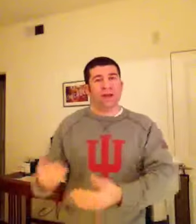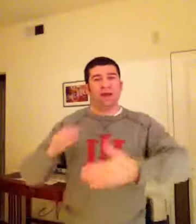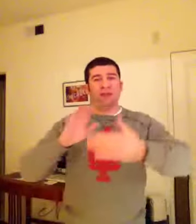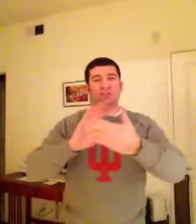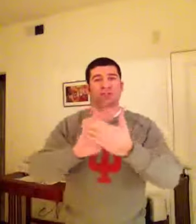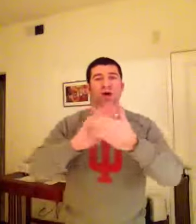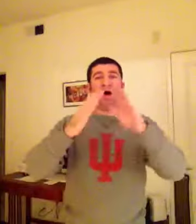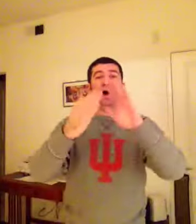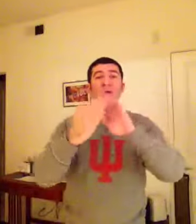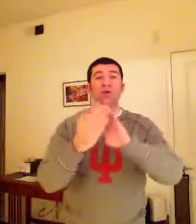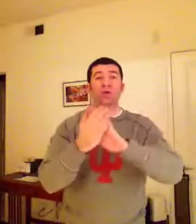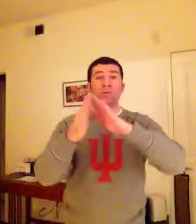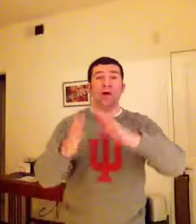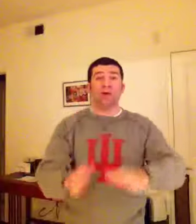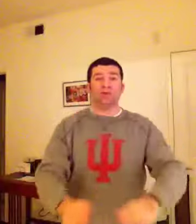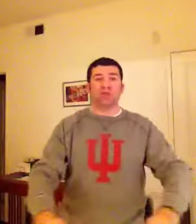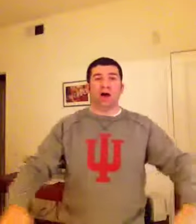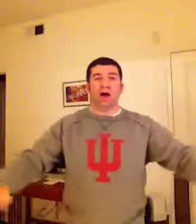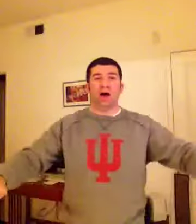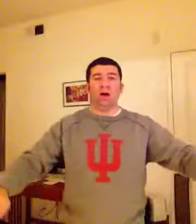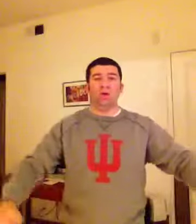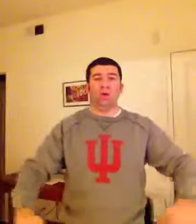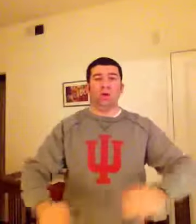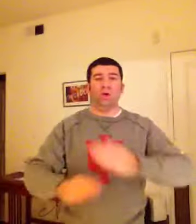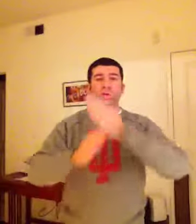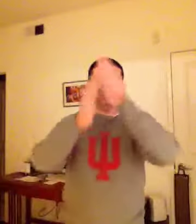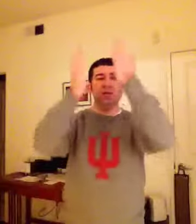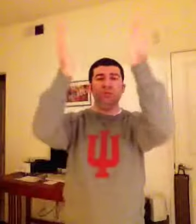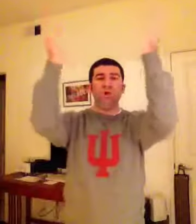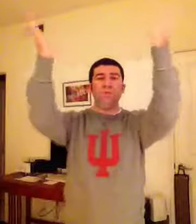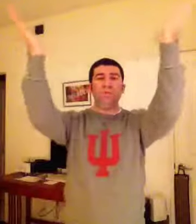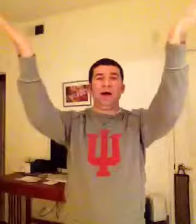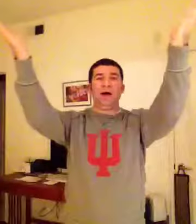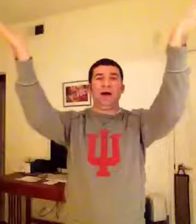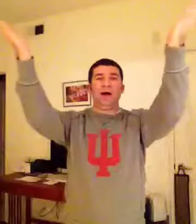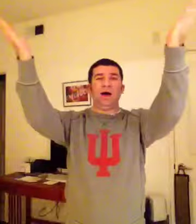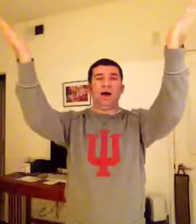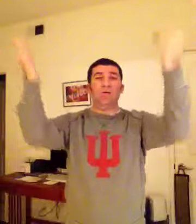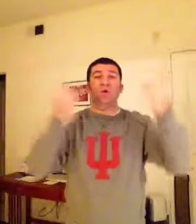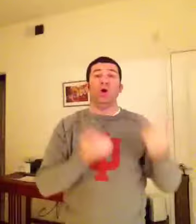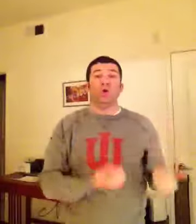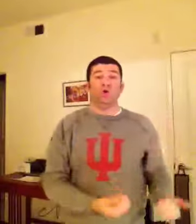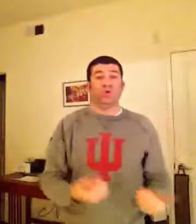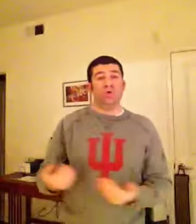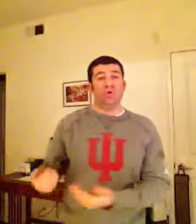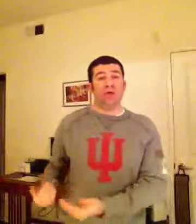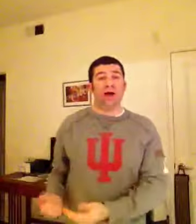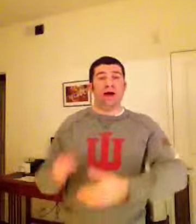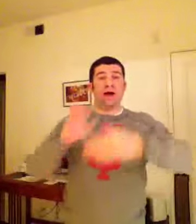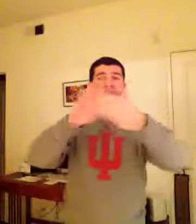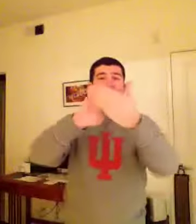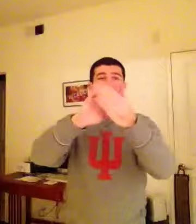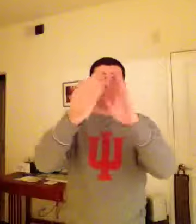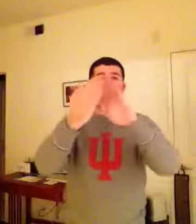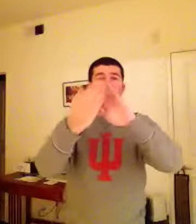Oseh Shalom, Shalom Bimromav, Hu Ya'aseh